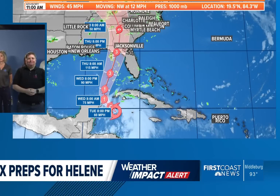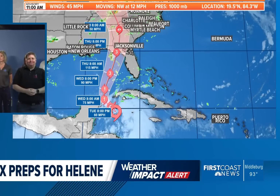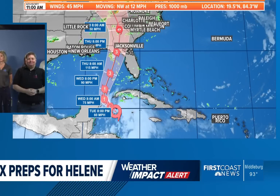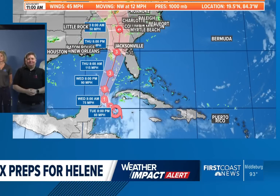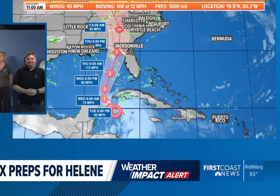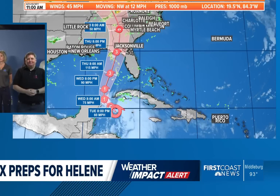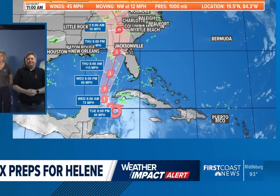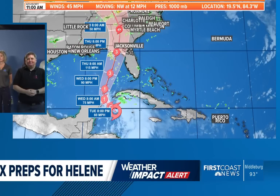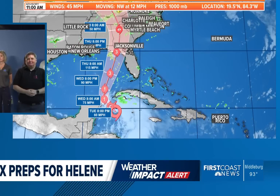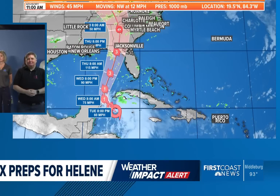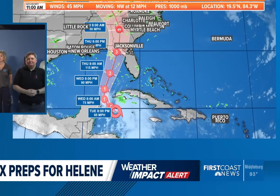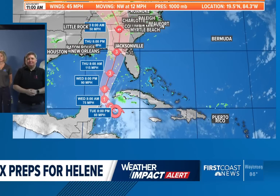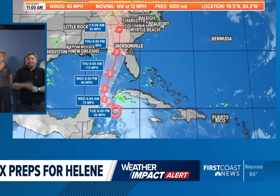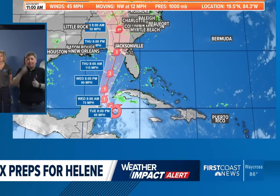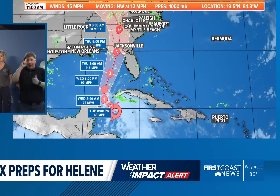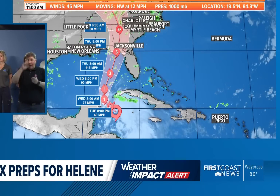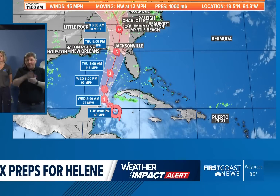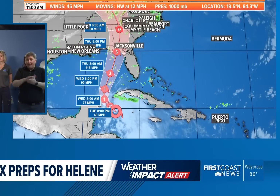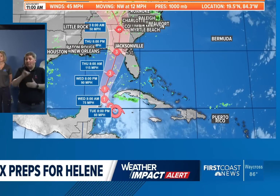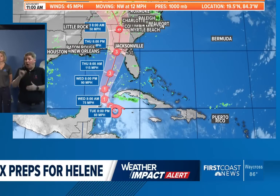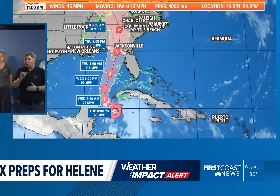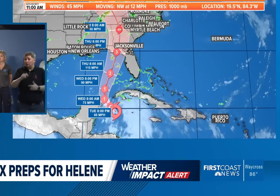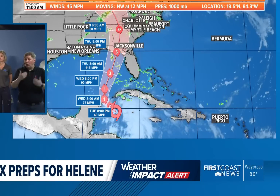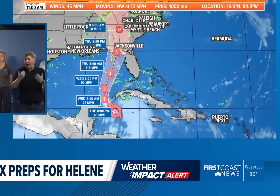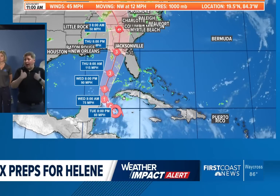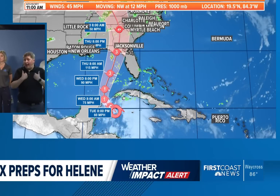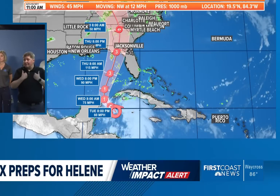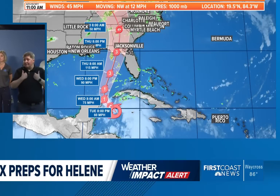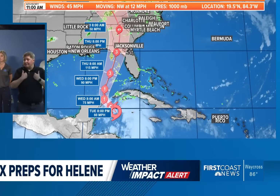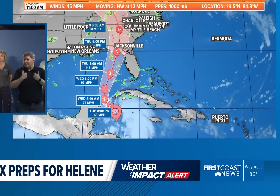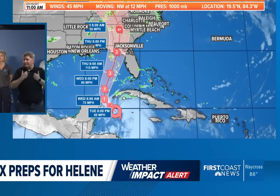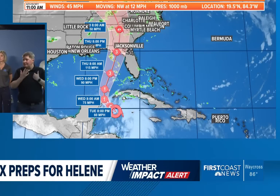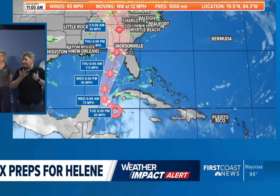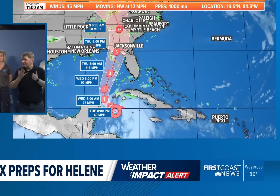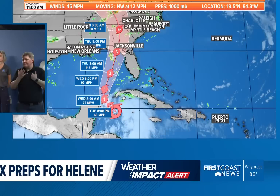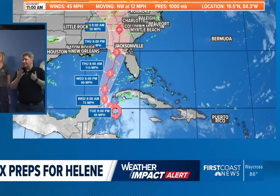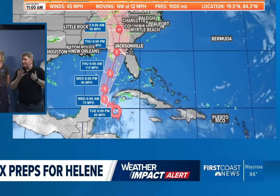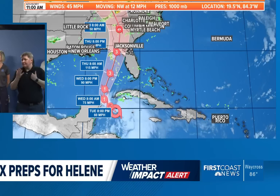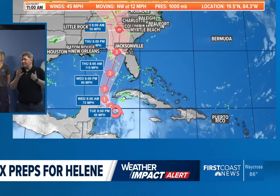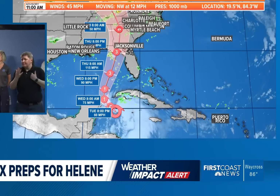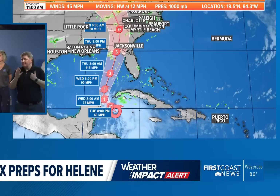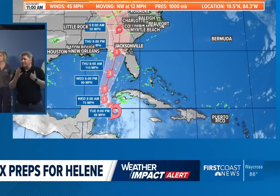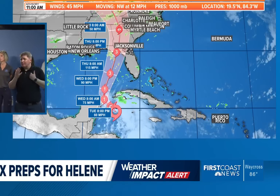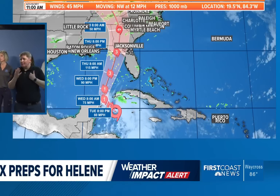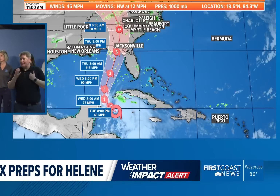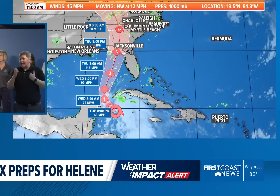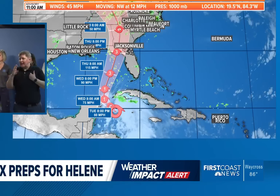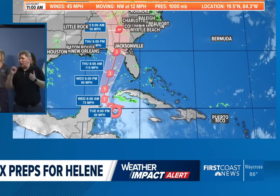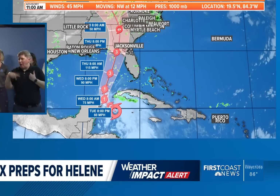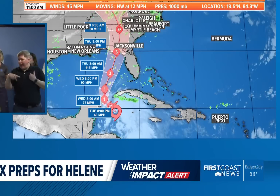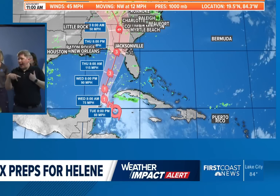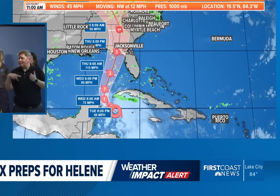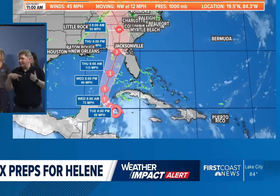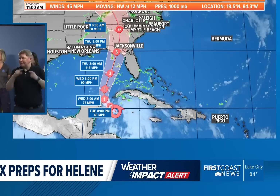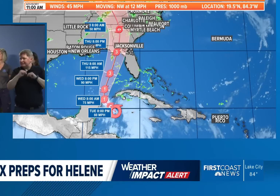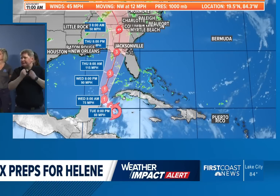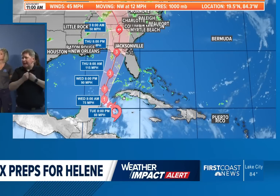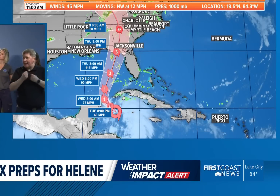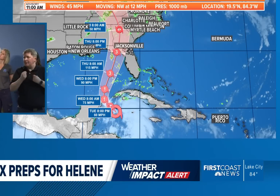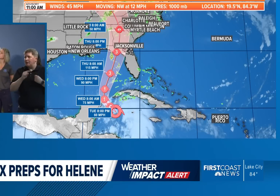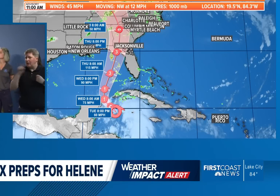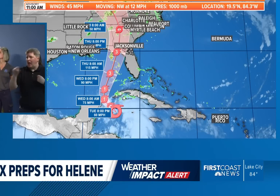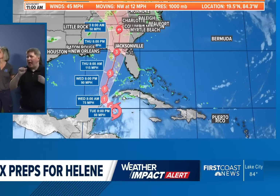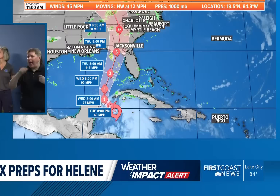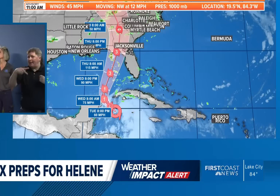And I believe we also have a couple of, is it our ERAT teams that are going to go out to, are they going to Apalachicola or wherever they're